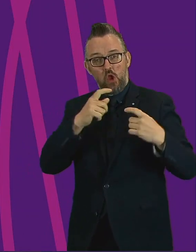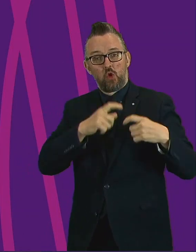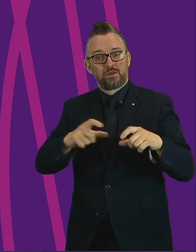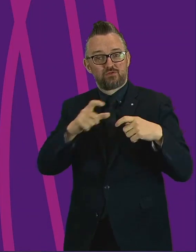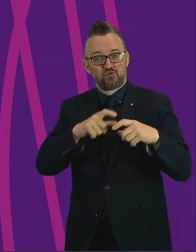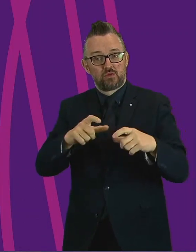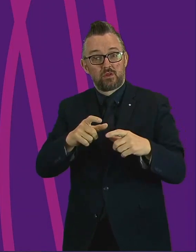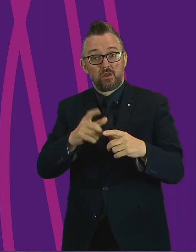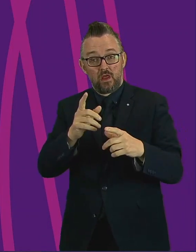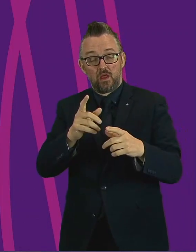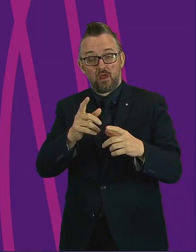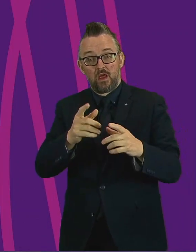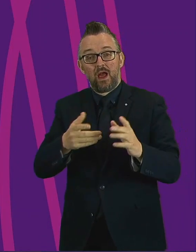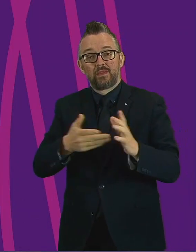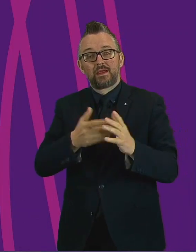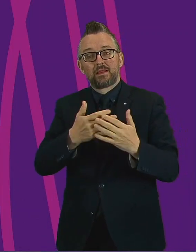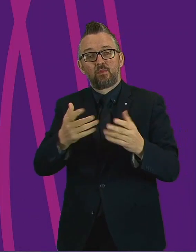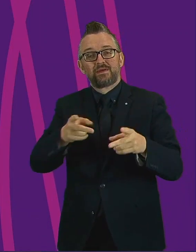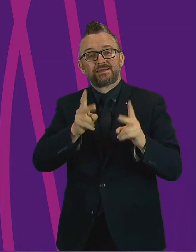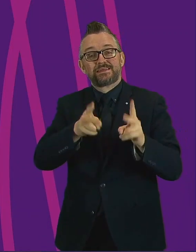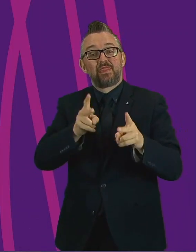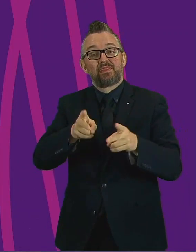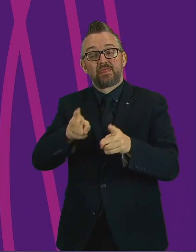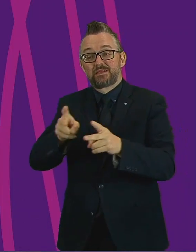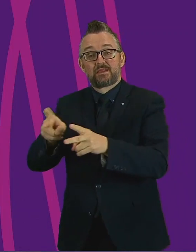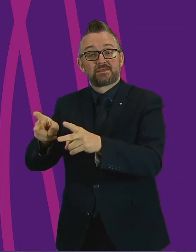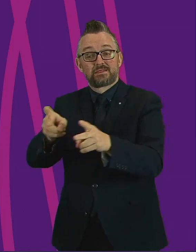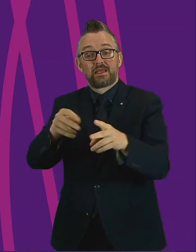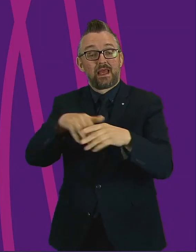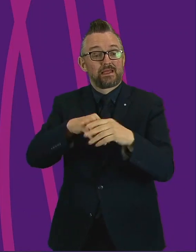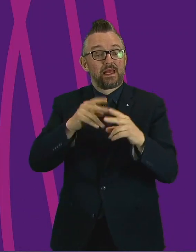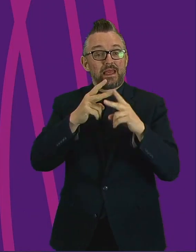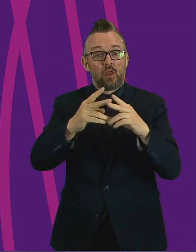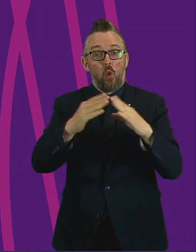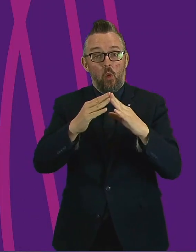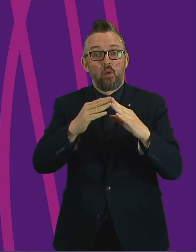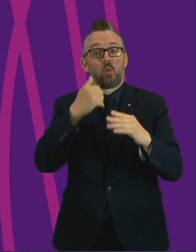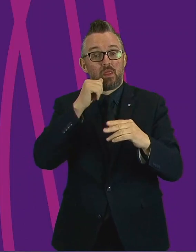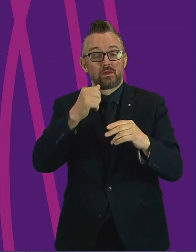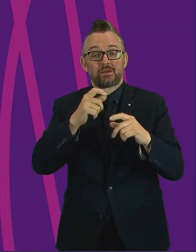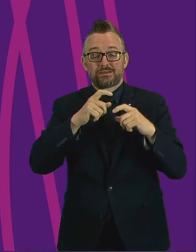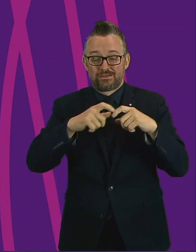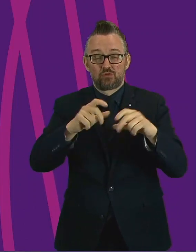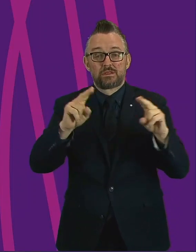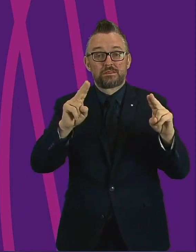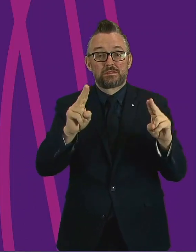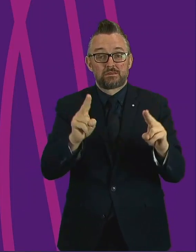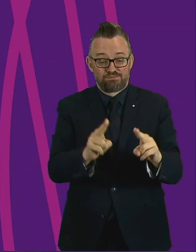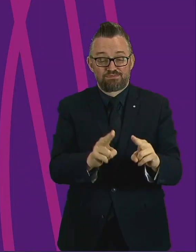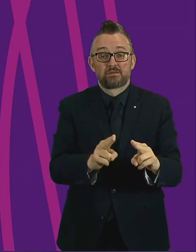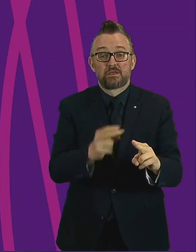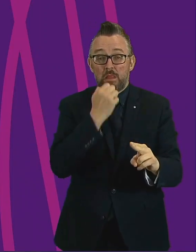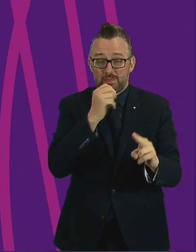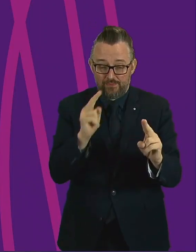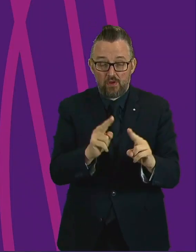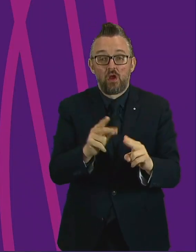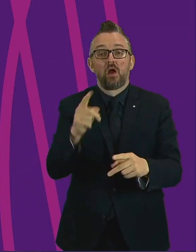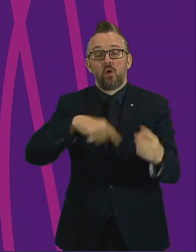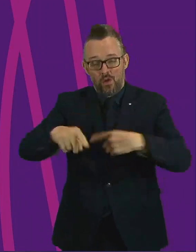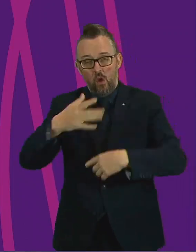number of deaths and indeed the number of new cases in care homes continue to decline, which I think is something all of us want to